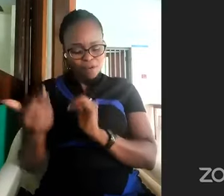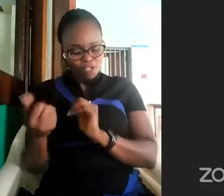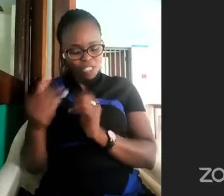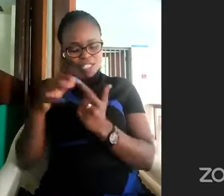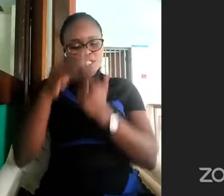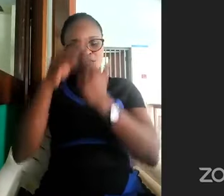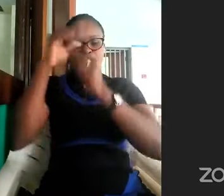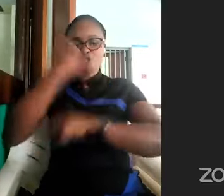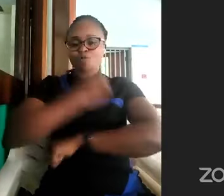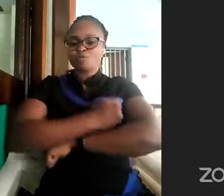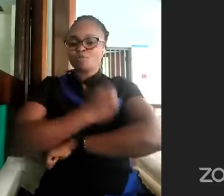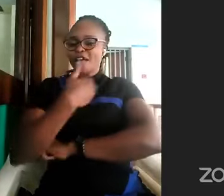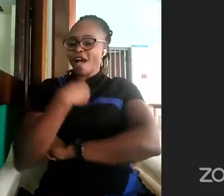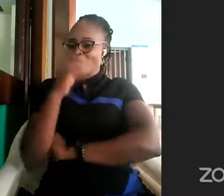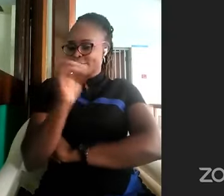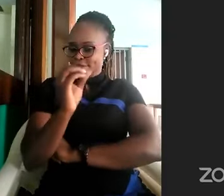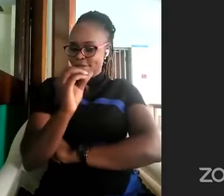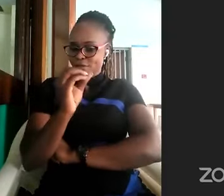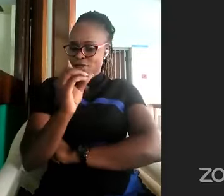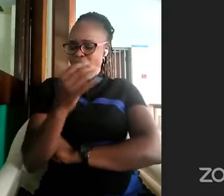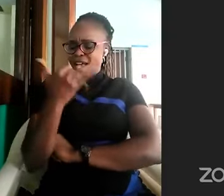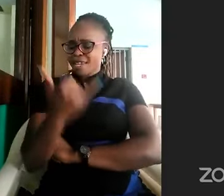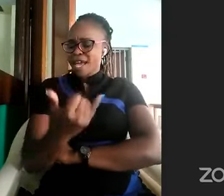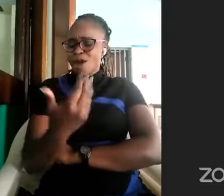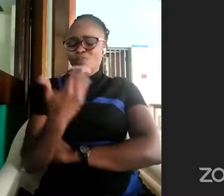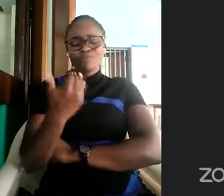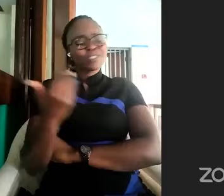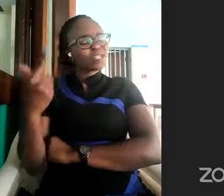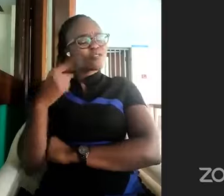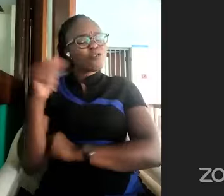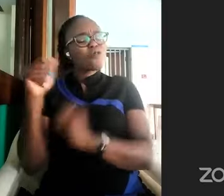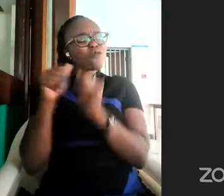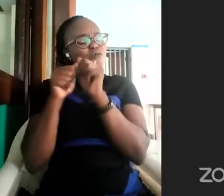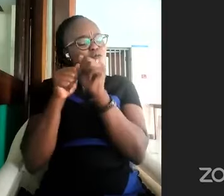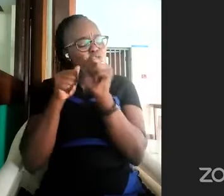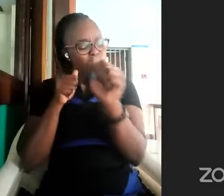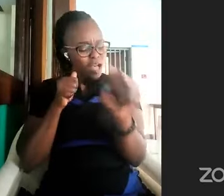hata moja. So inabidi watoto watumwe mbali. So imekuwa challenge kubwa sana, maneno ya assessment na